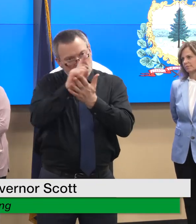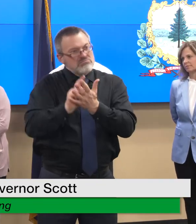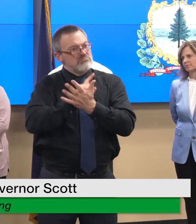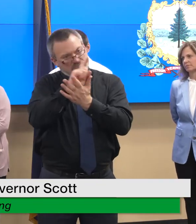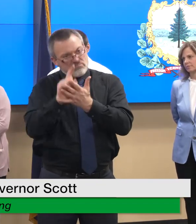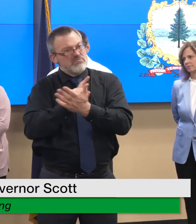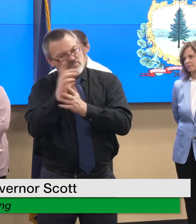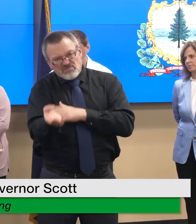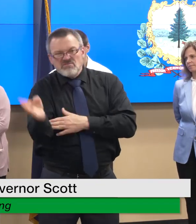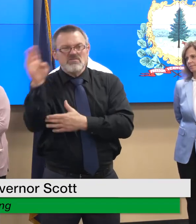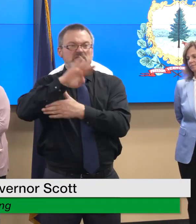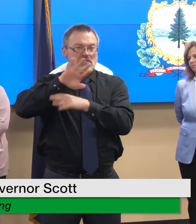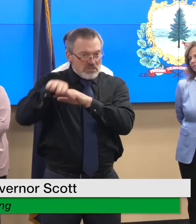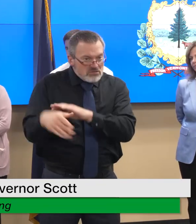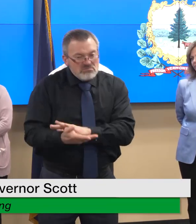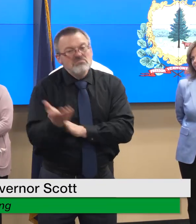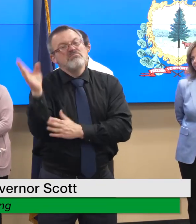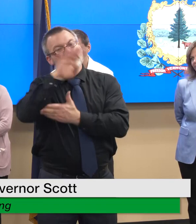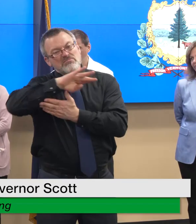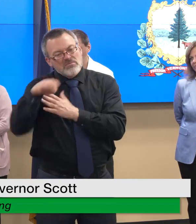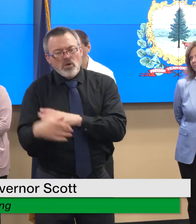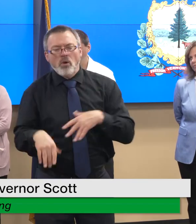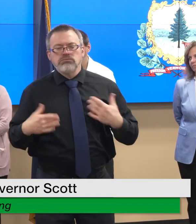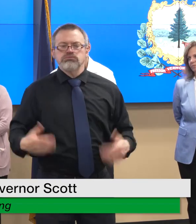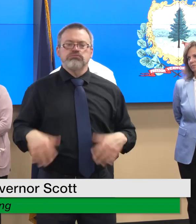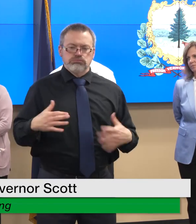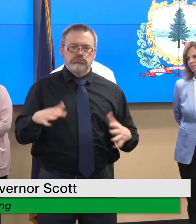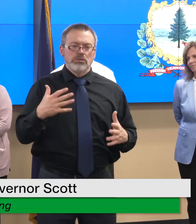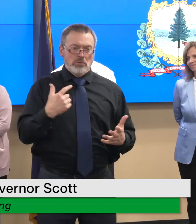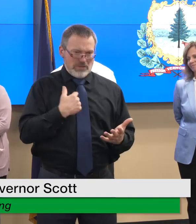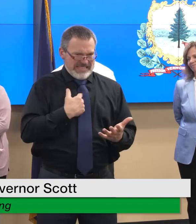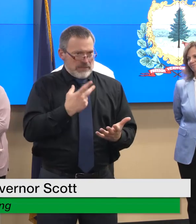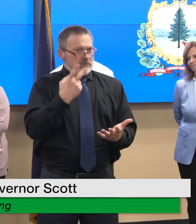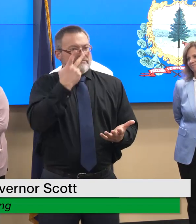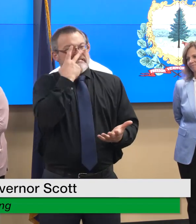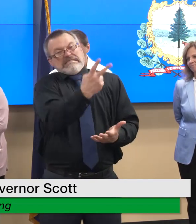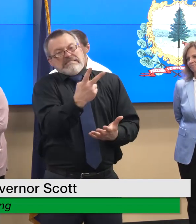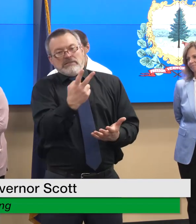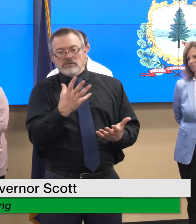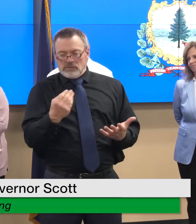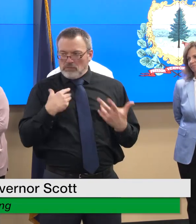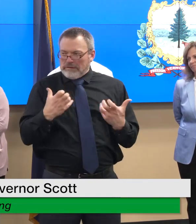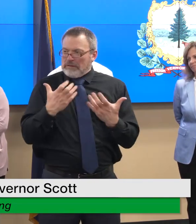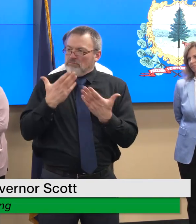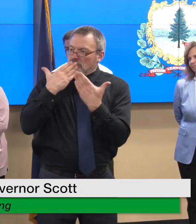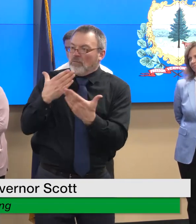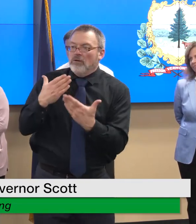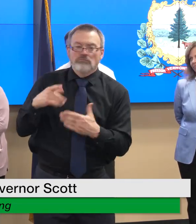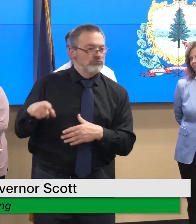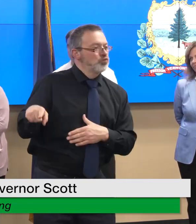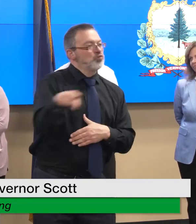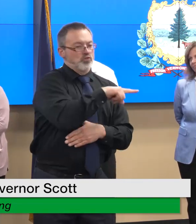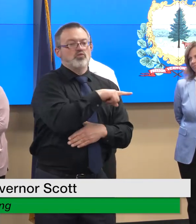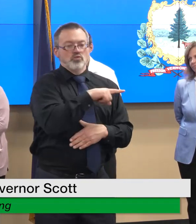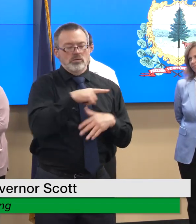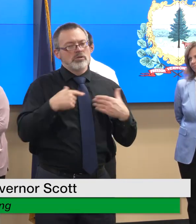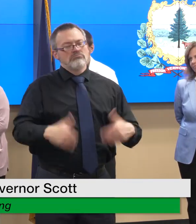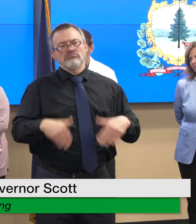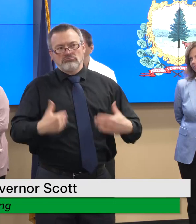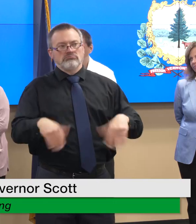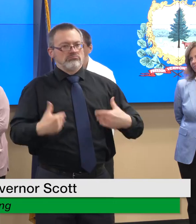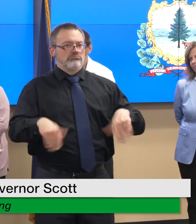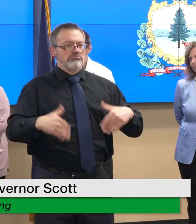seen and appreciated. I wish I could thank every one of you personally. And a hearty thank you to our partners in the